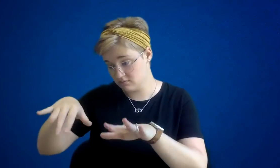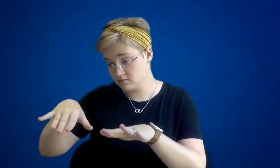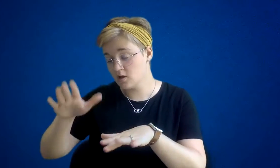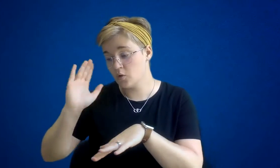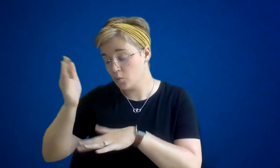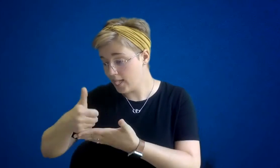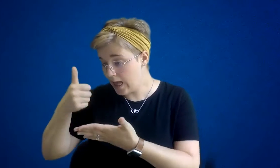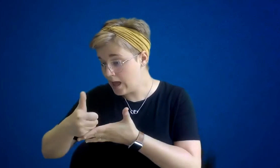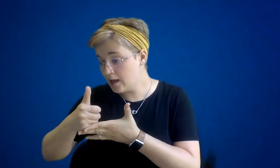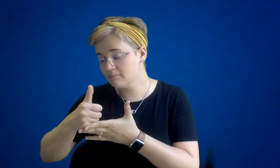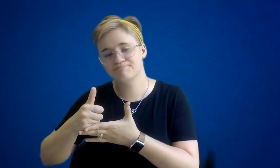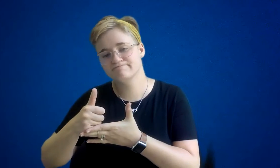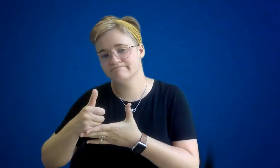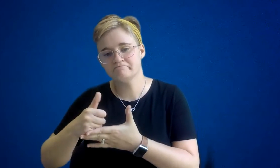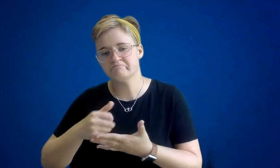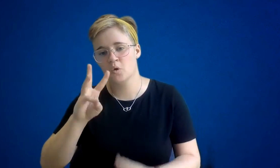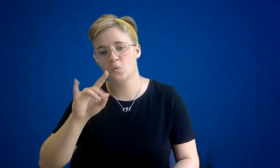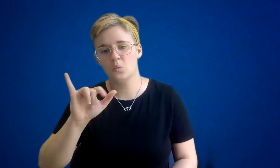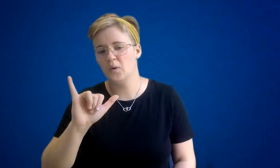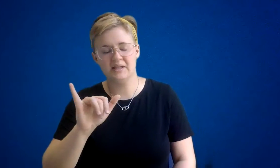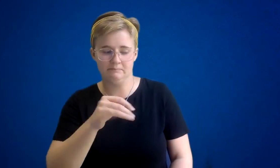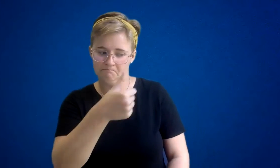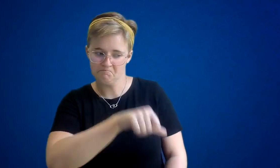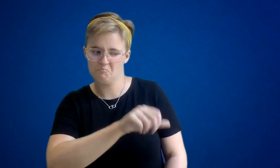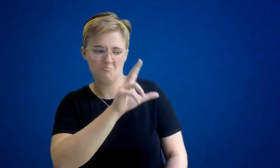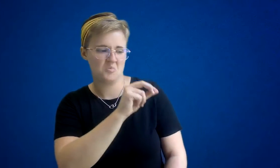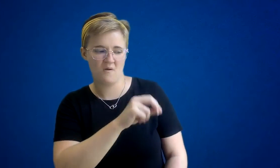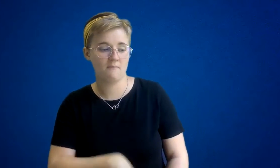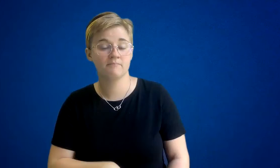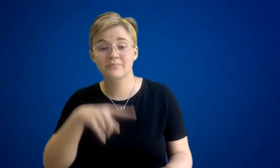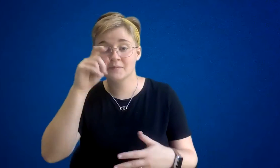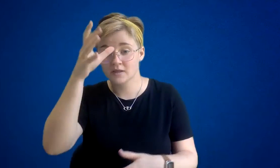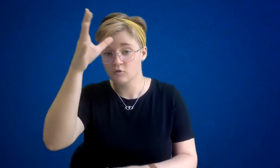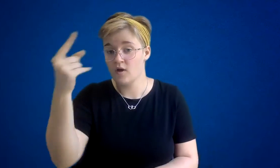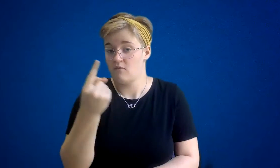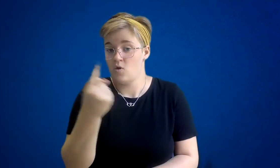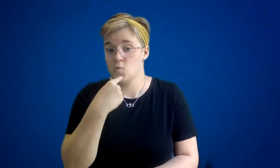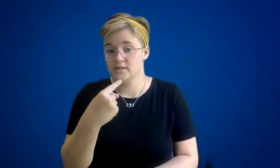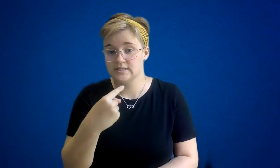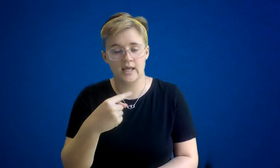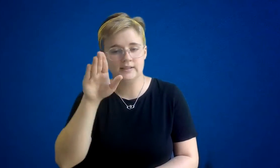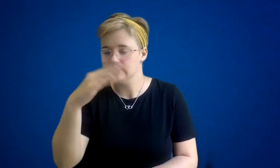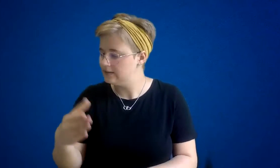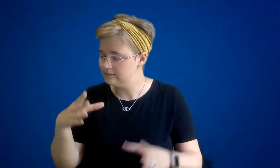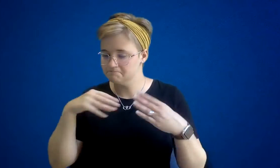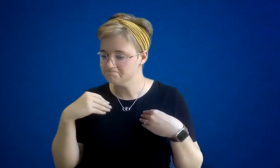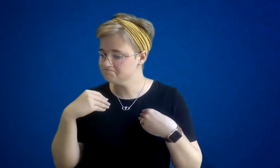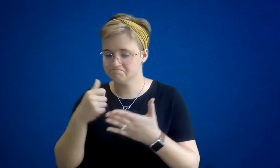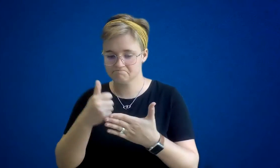unless you can pay for it, Grandfather had always said, especially from friends. And then Little Willie